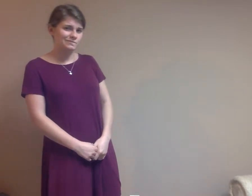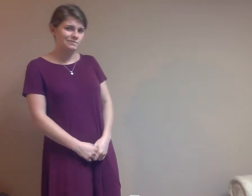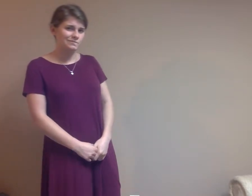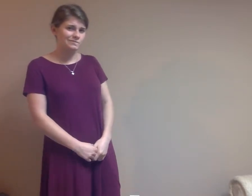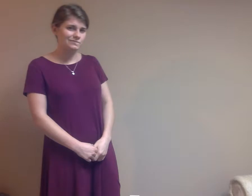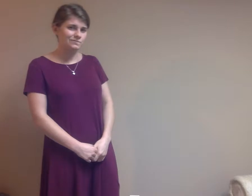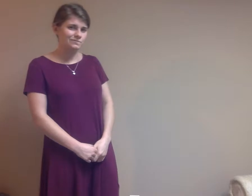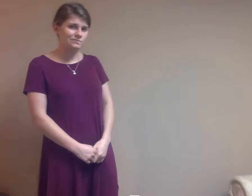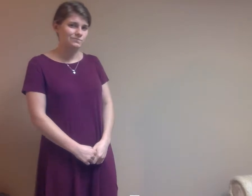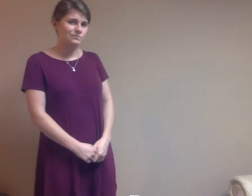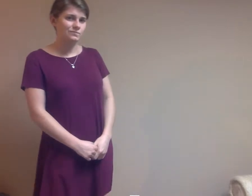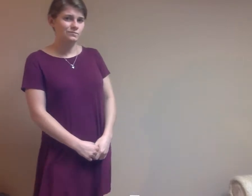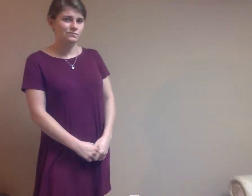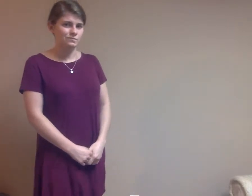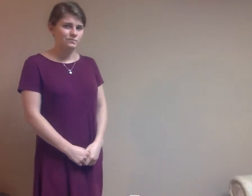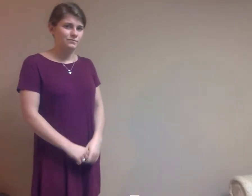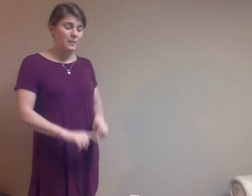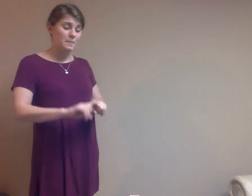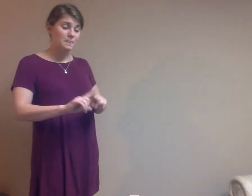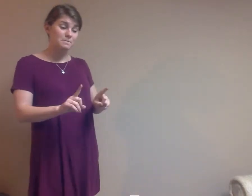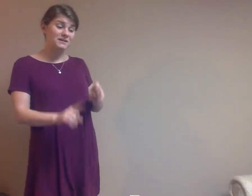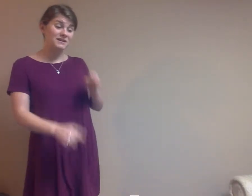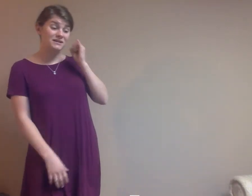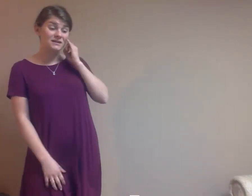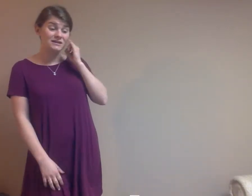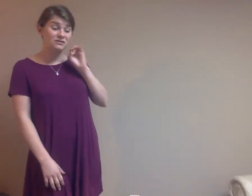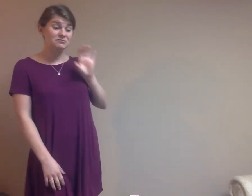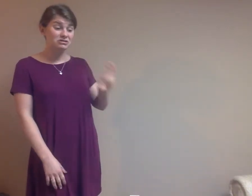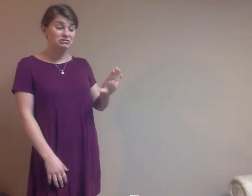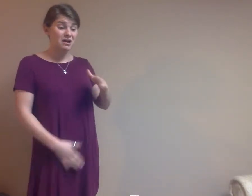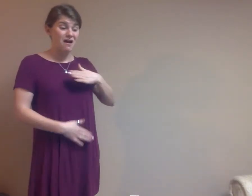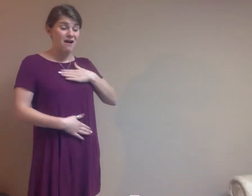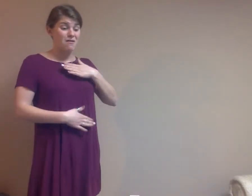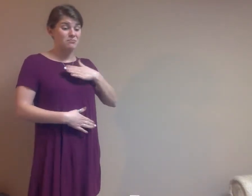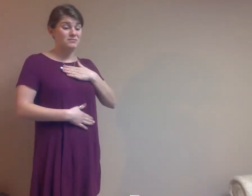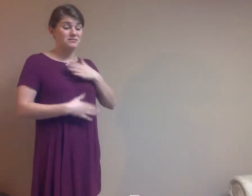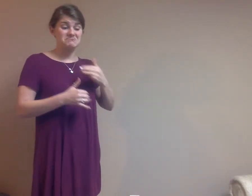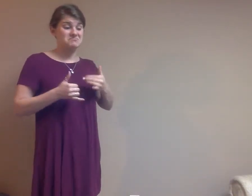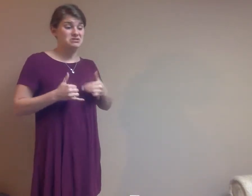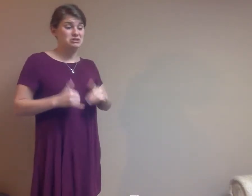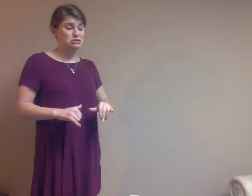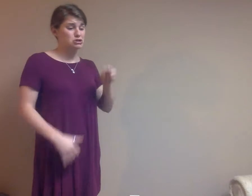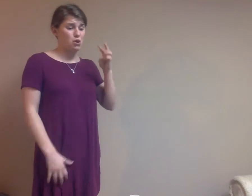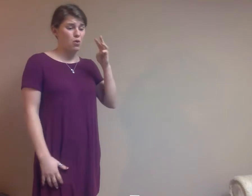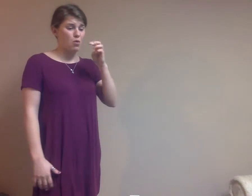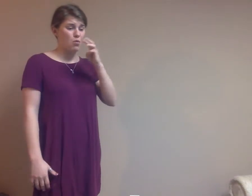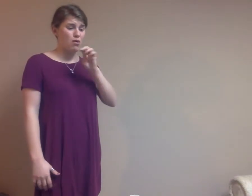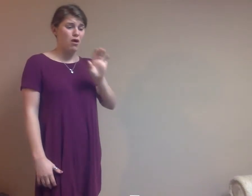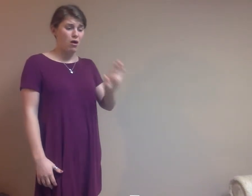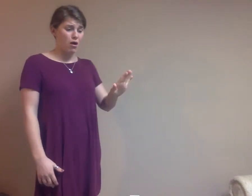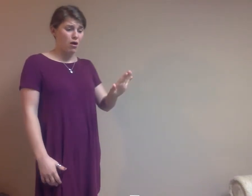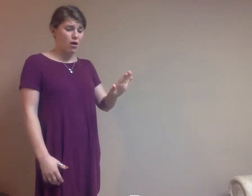But even with her being happy, it's weird her not being part of my life now, really. She's too